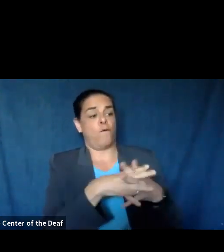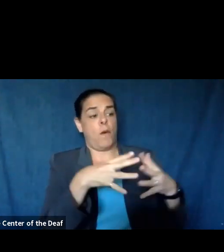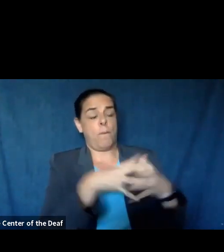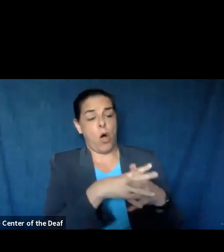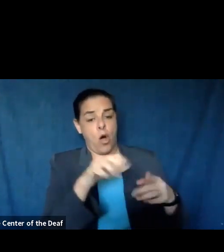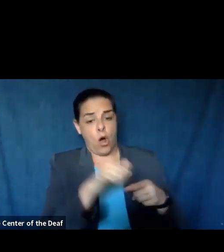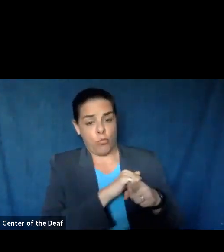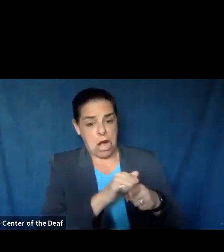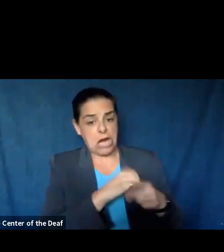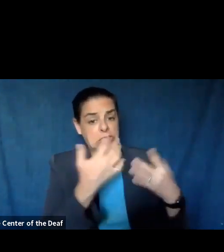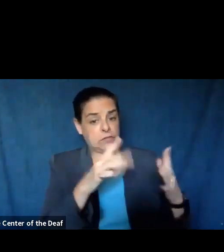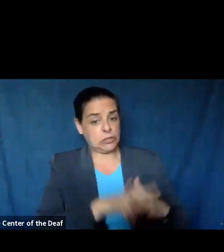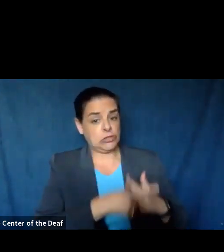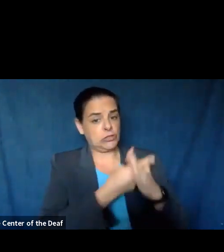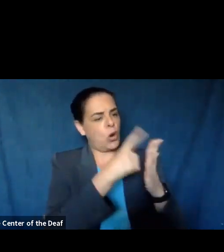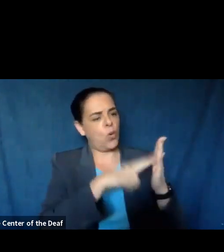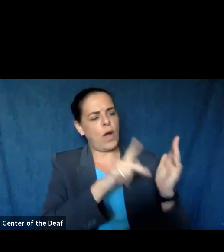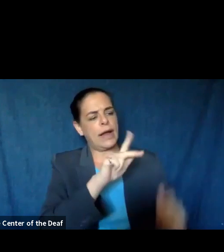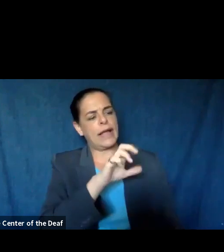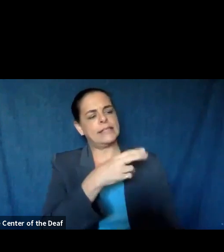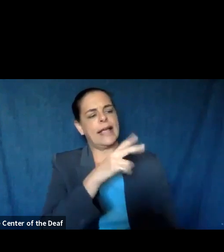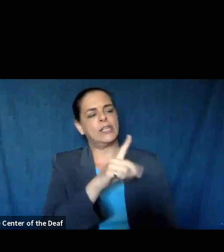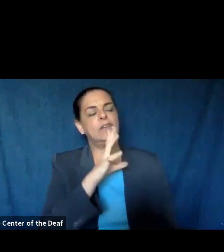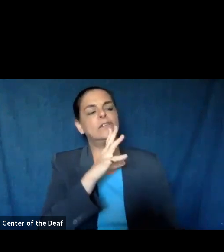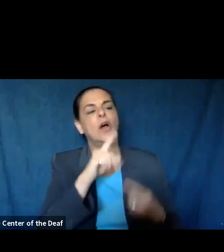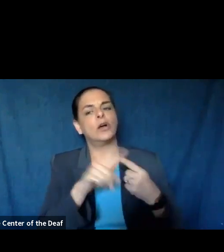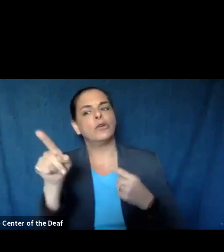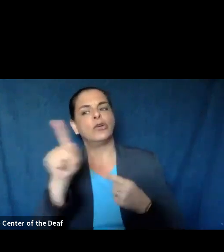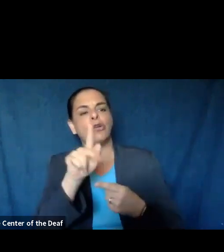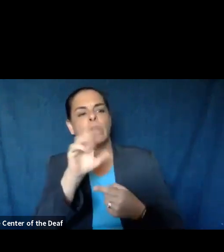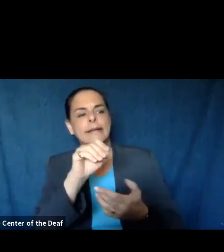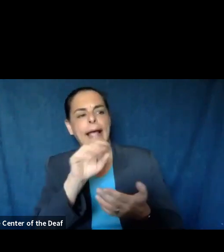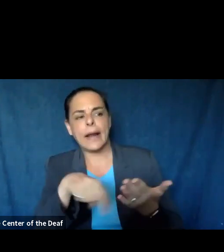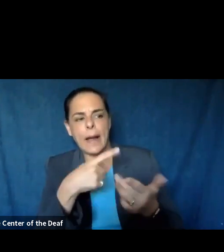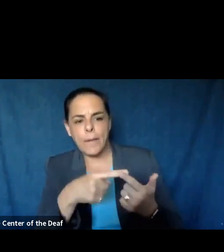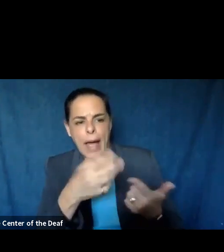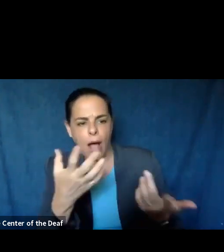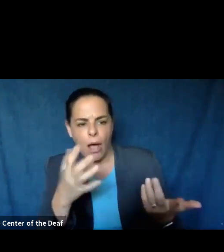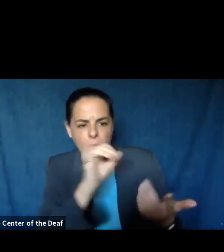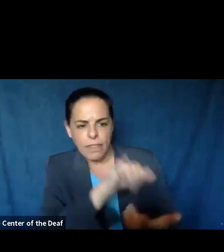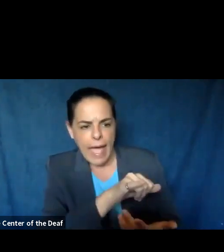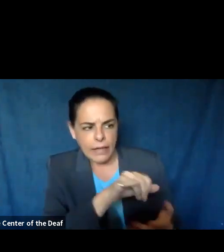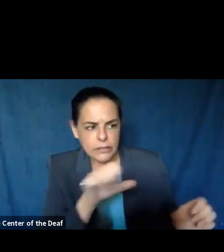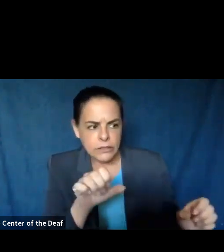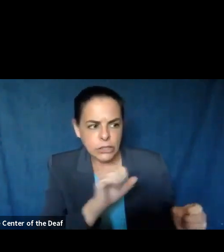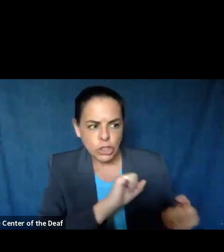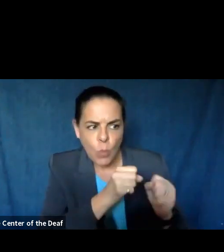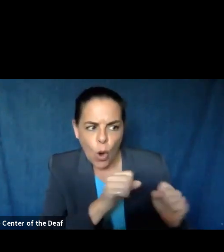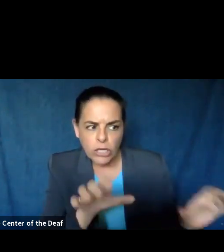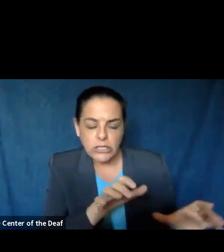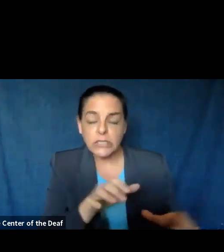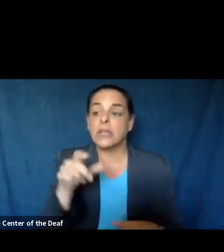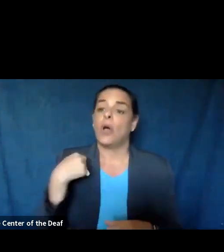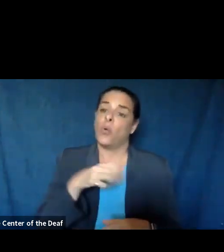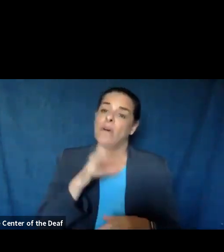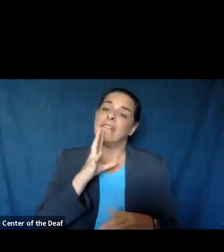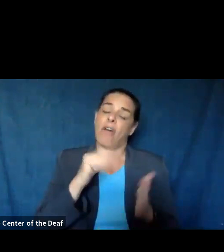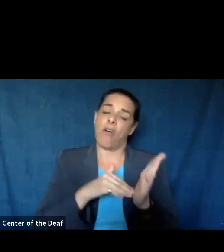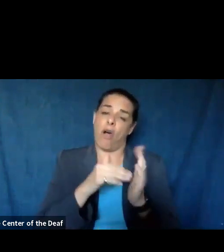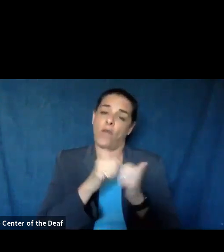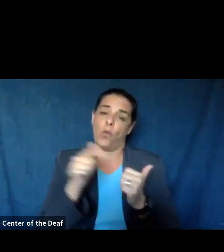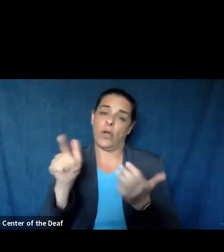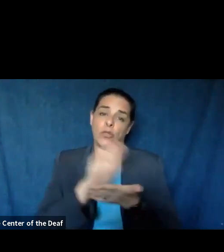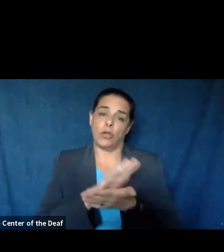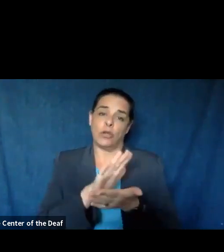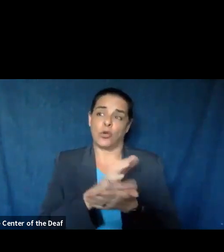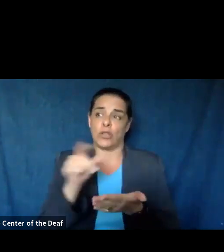KCHD talked about with the local district concerning sports activities? We talk frequently with the schools. They've been a great partner to us, and really in